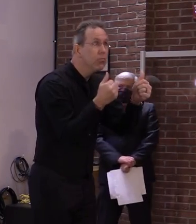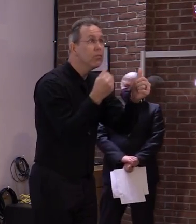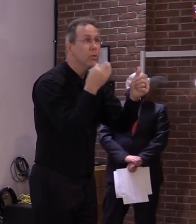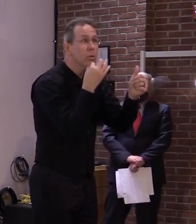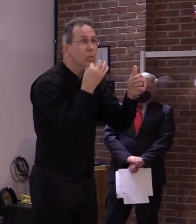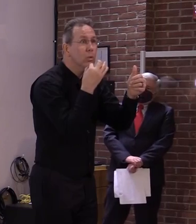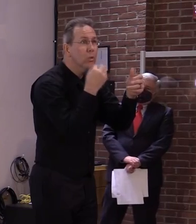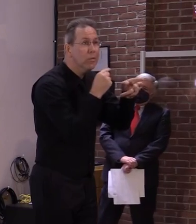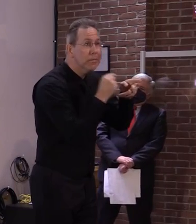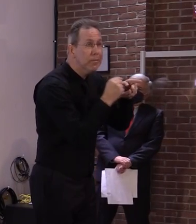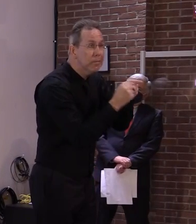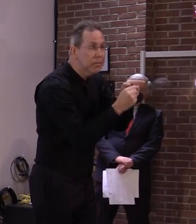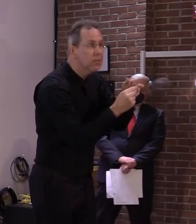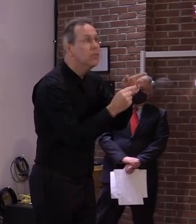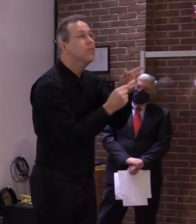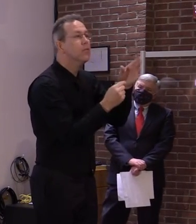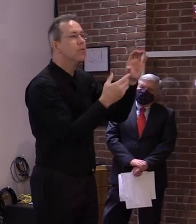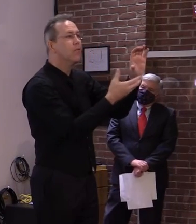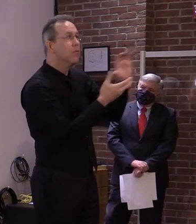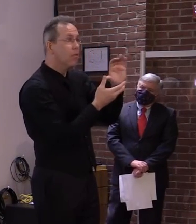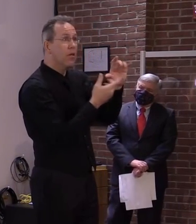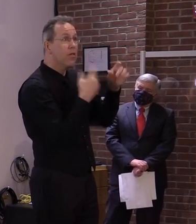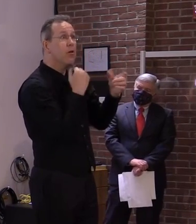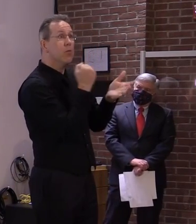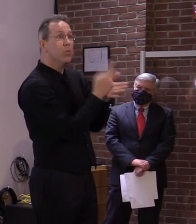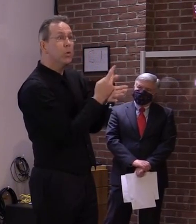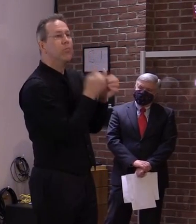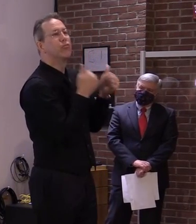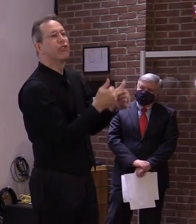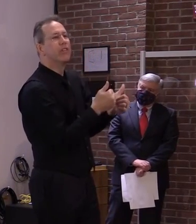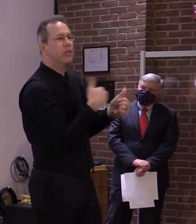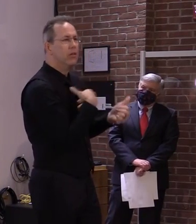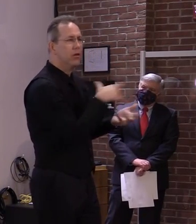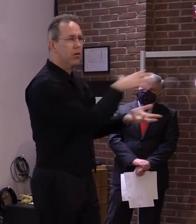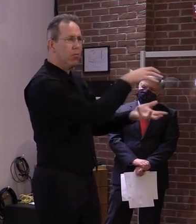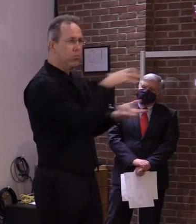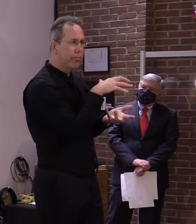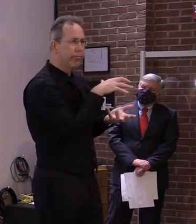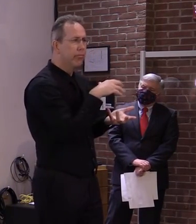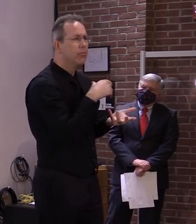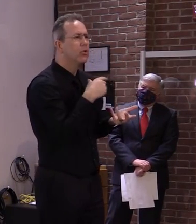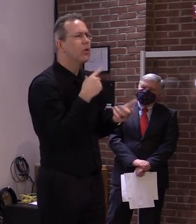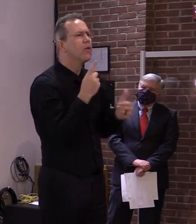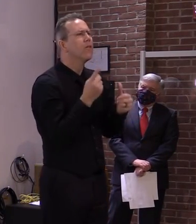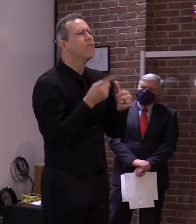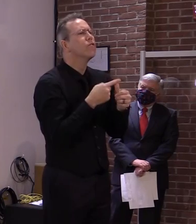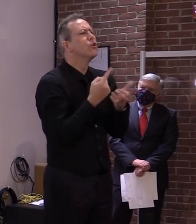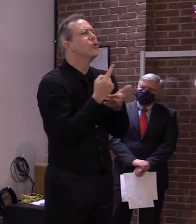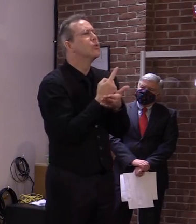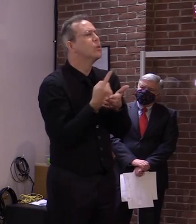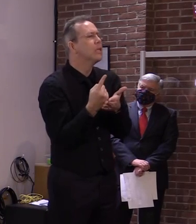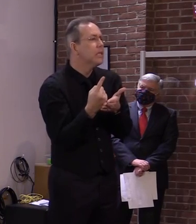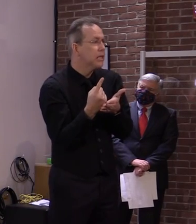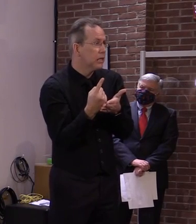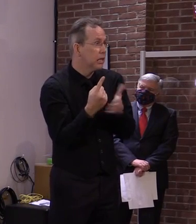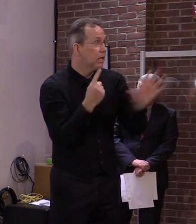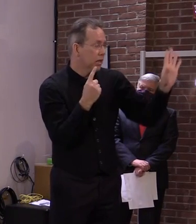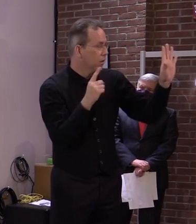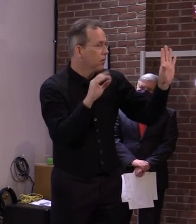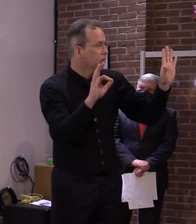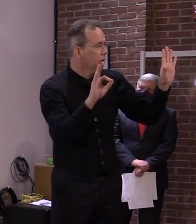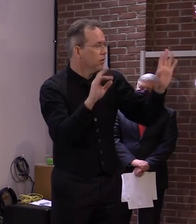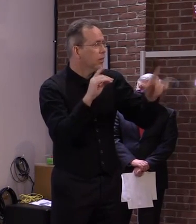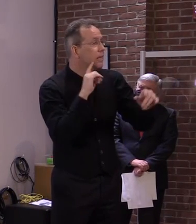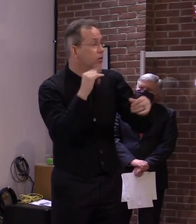of anticipated supply, they said the first week we could count on, if they're approved, the first week we